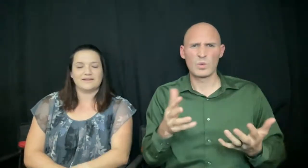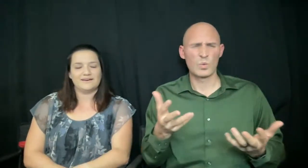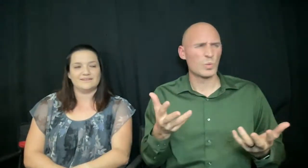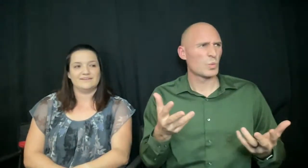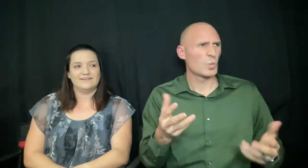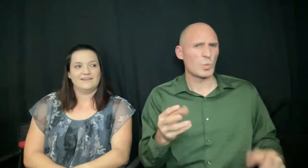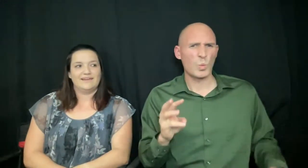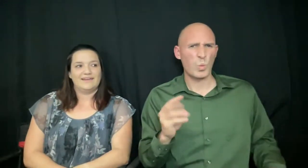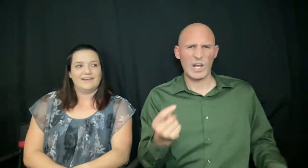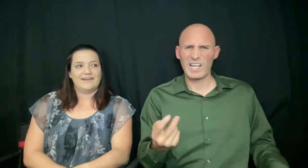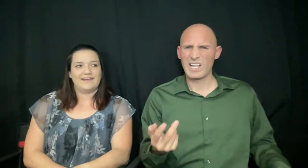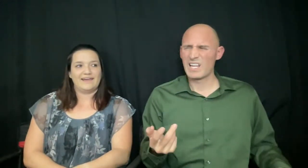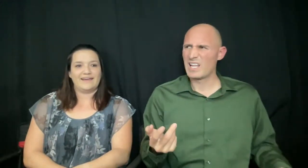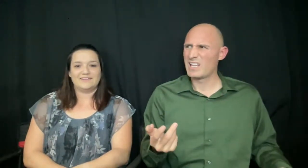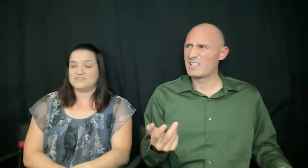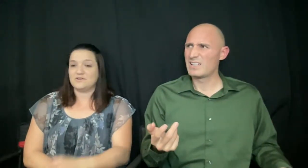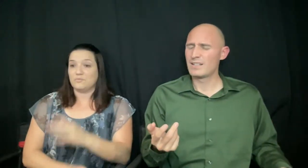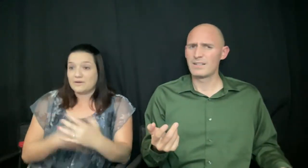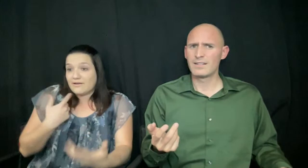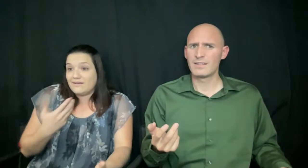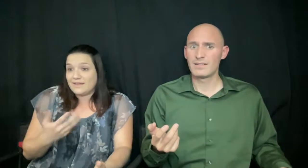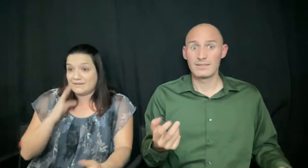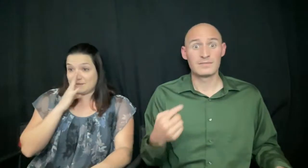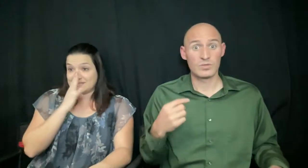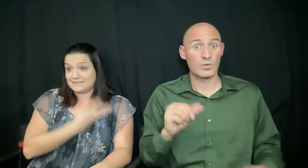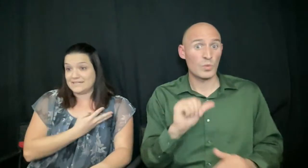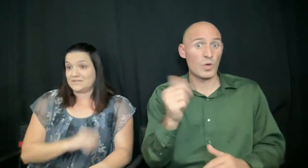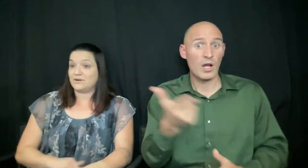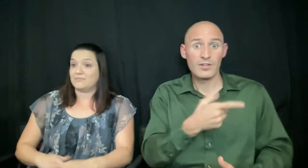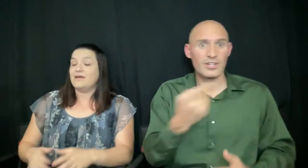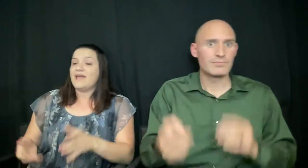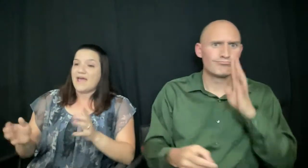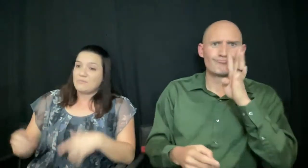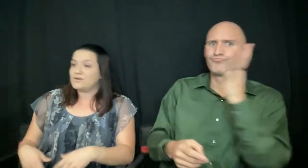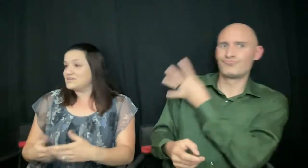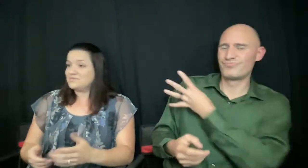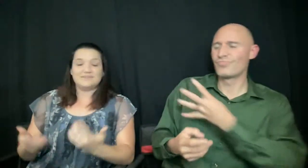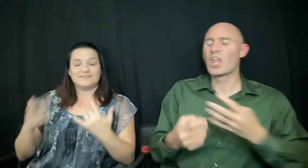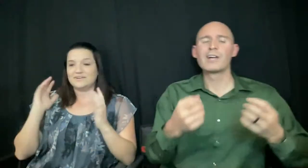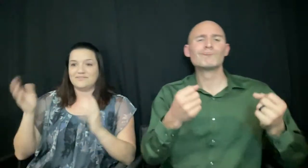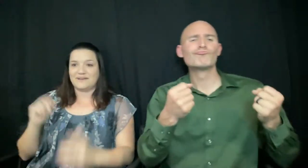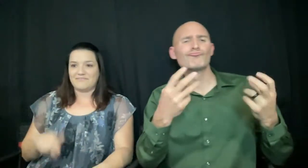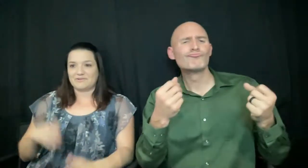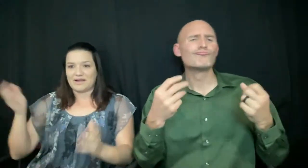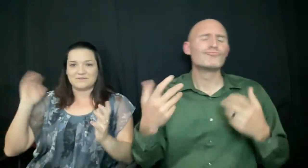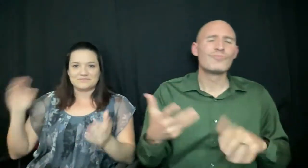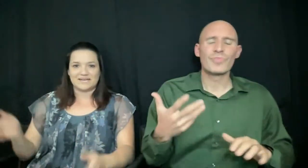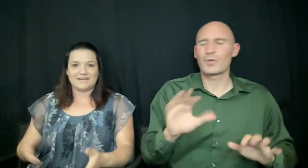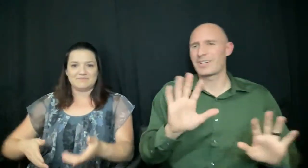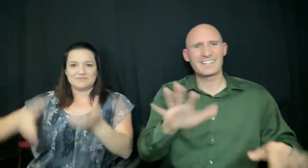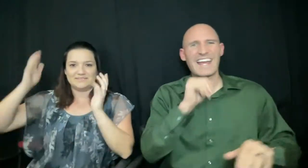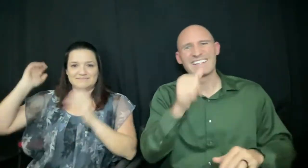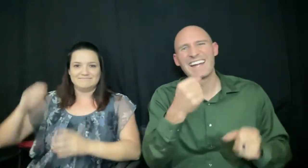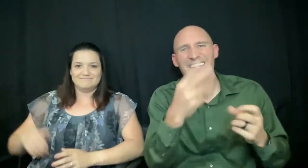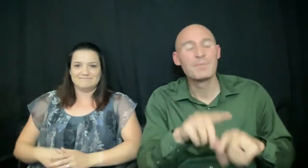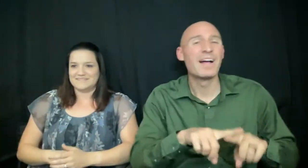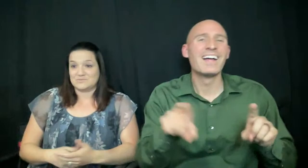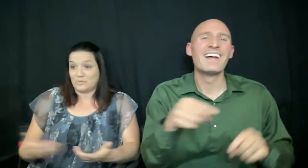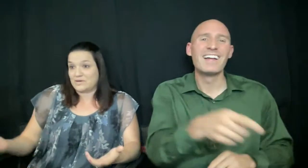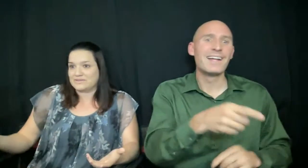on? And so we're all like basically ignored him. And we're doing, having a grand old time doing this weird thing